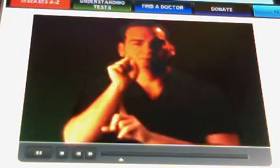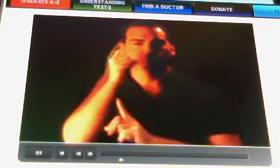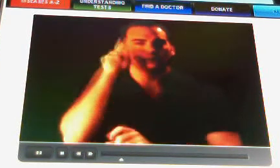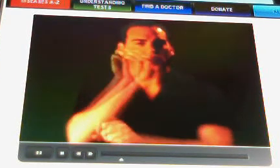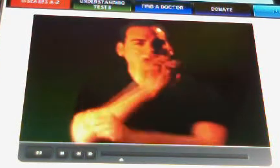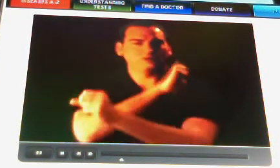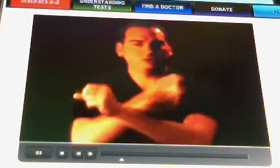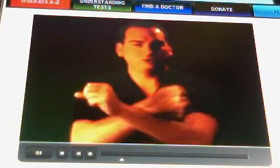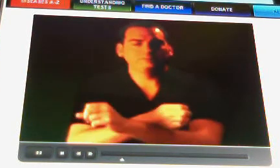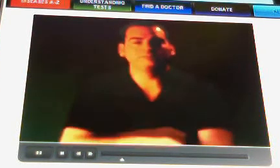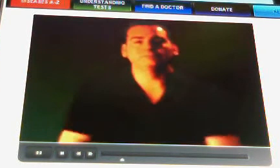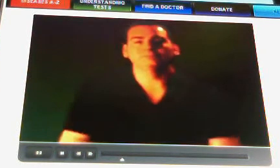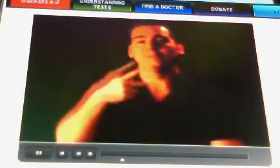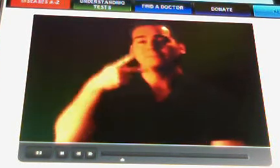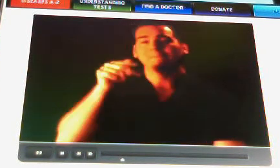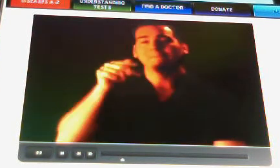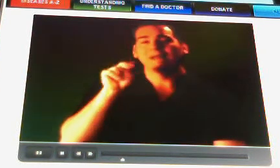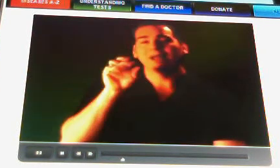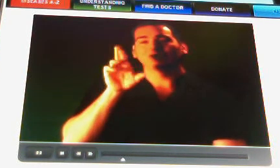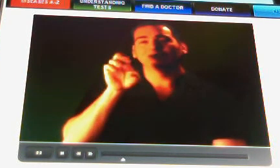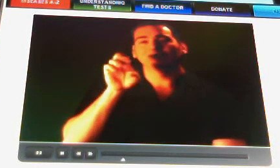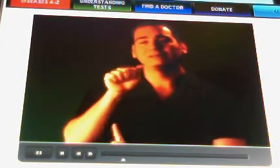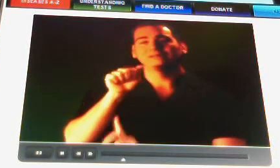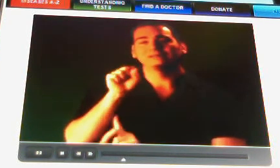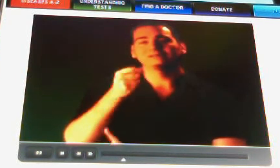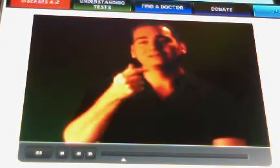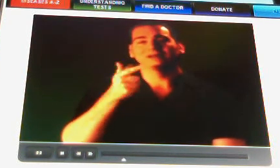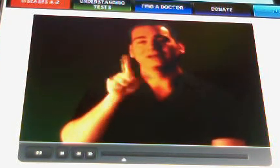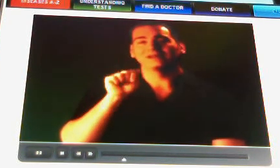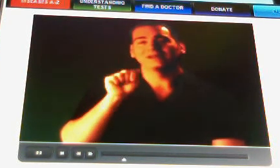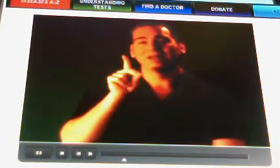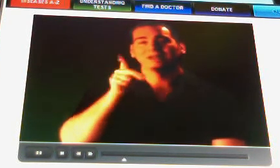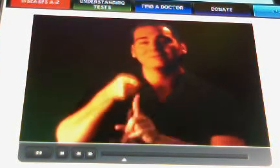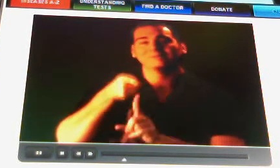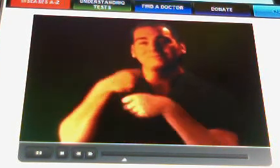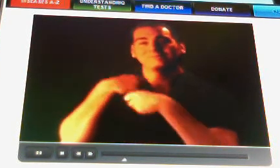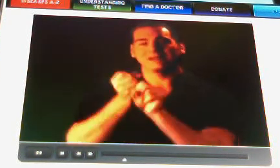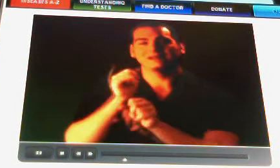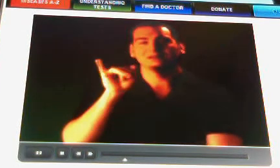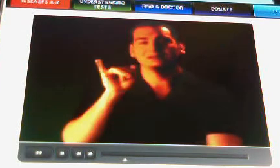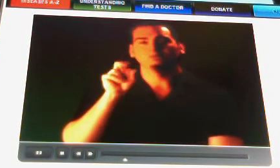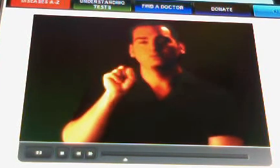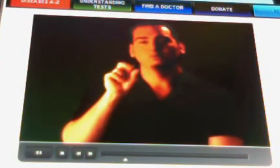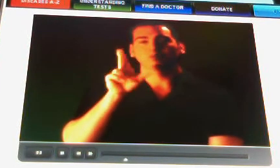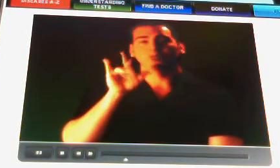and your bloodstream delivers the sugar to the cells throughout your body.